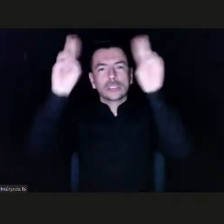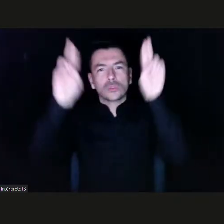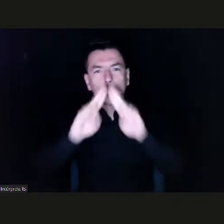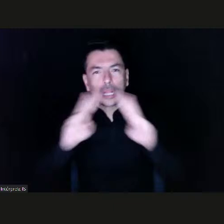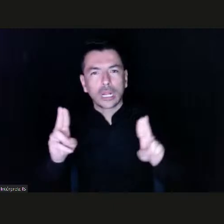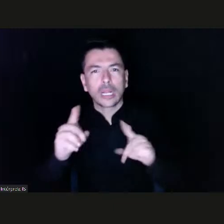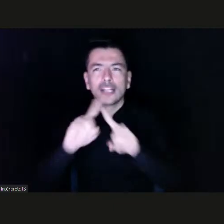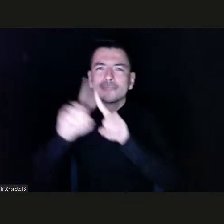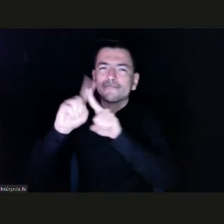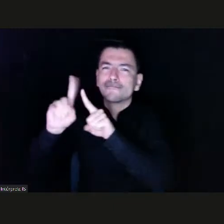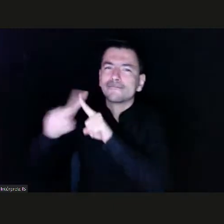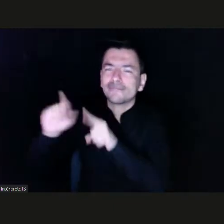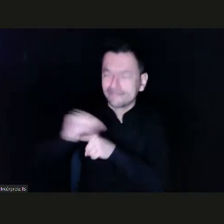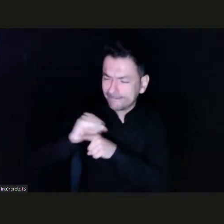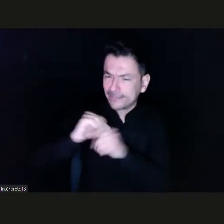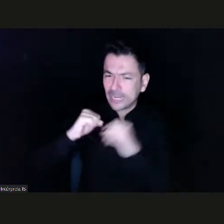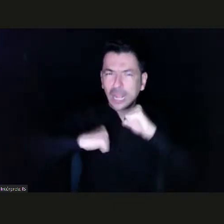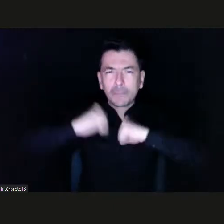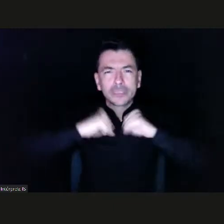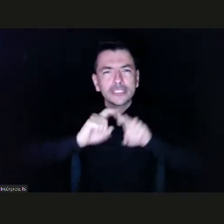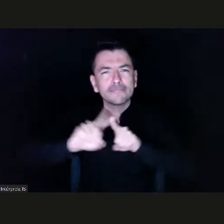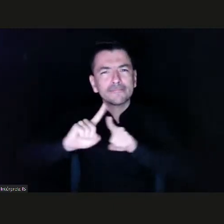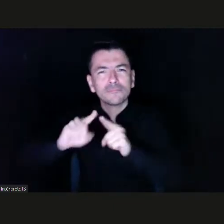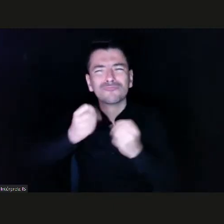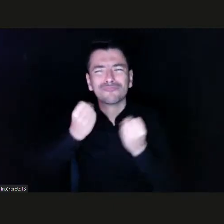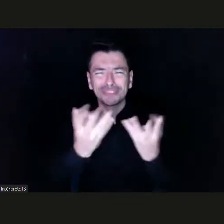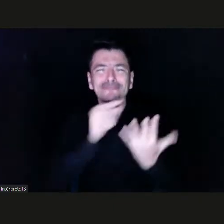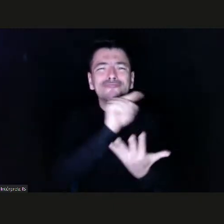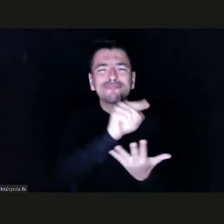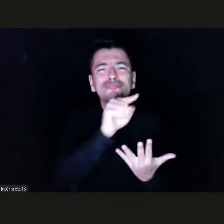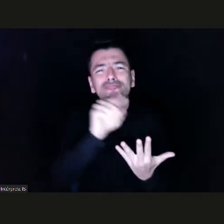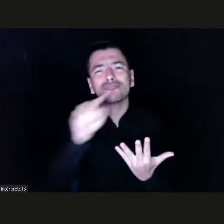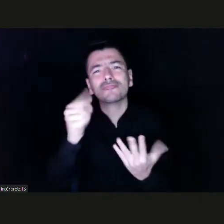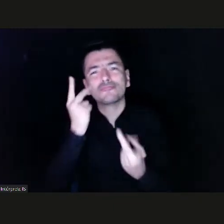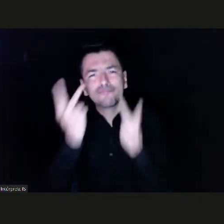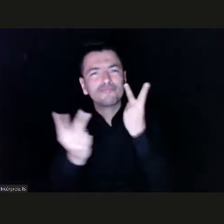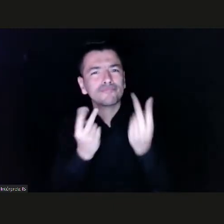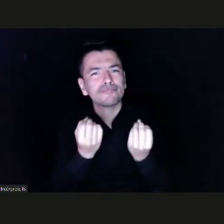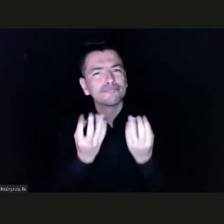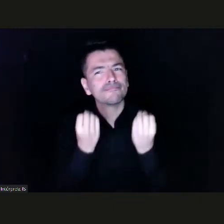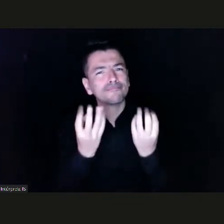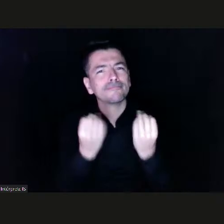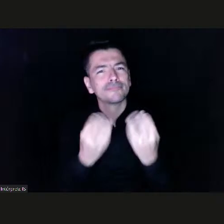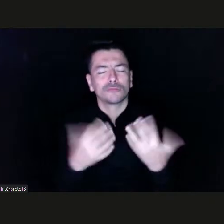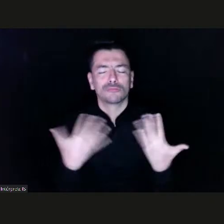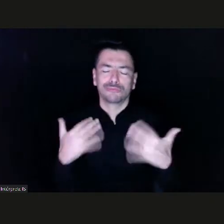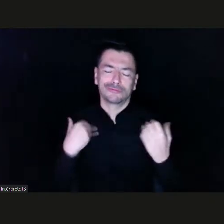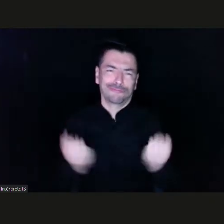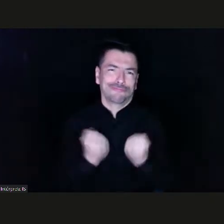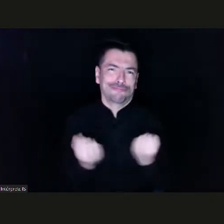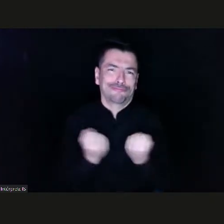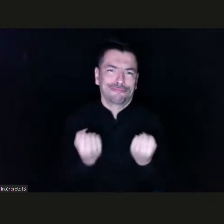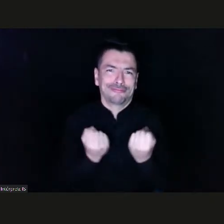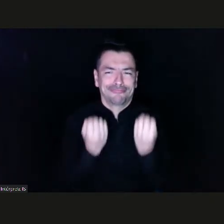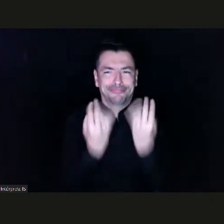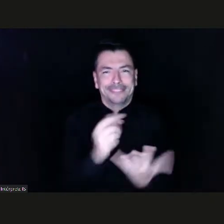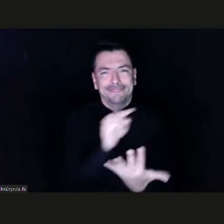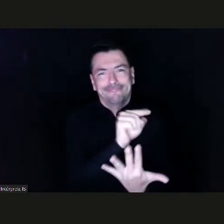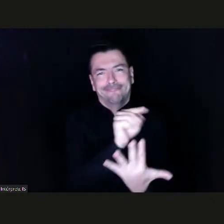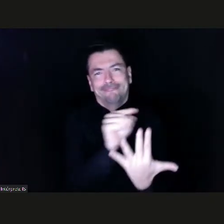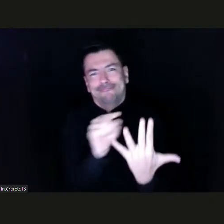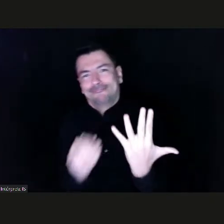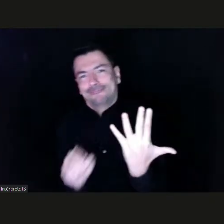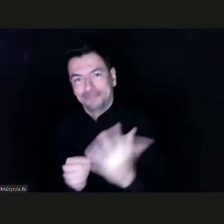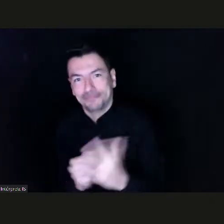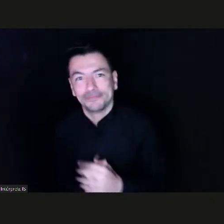to normality, not only in services, not only in commerce, but also in our events. And I